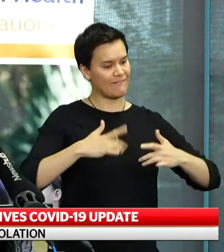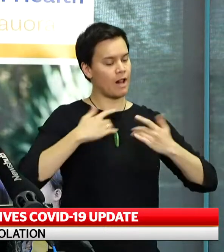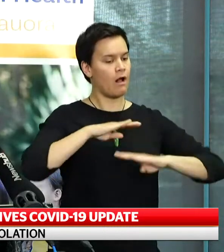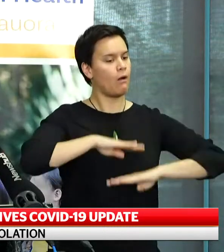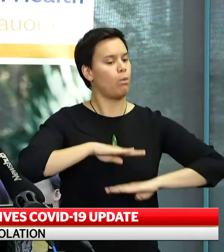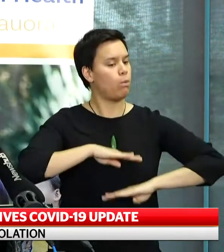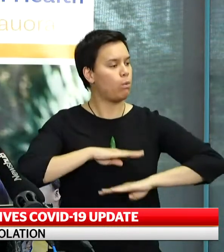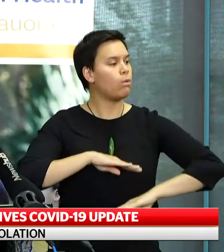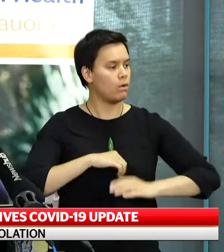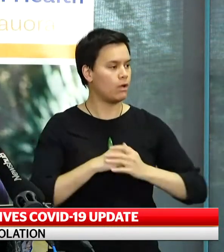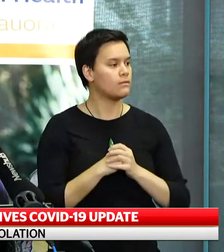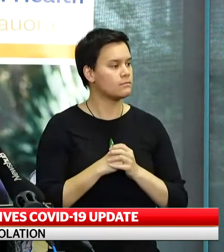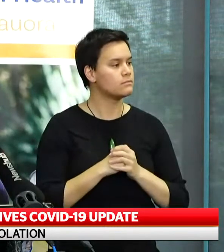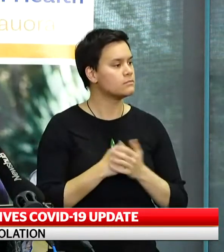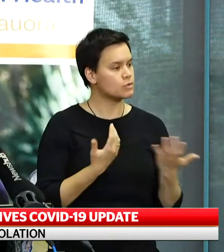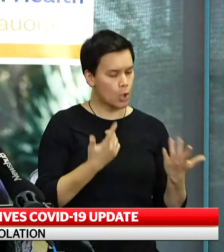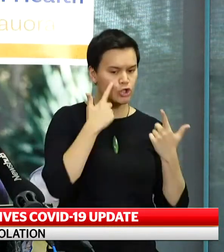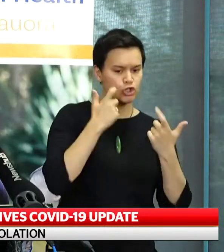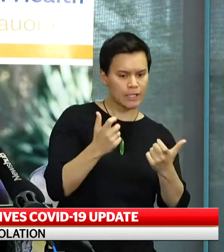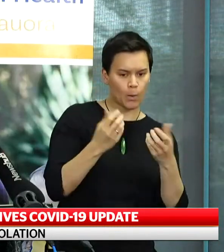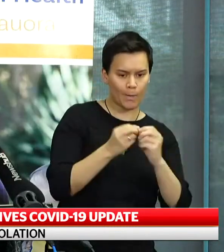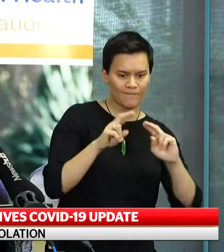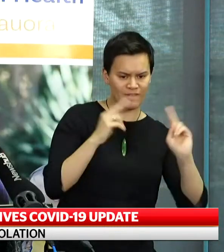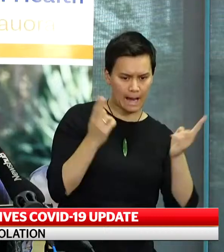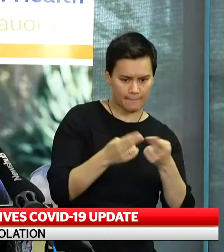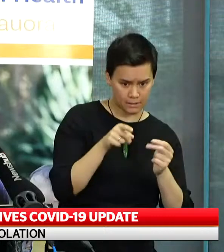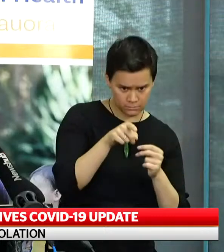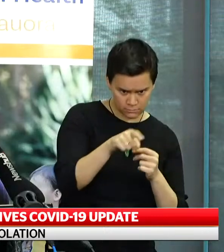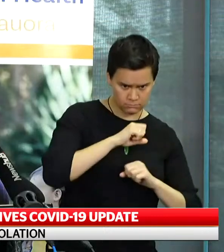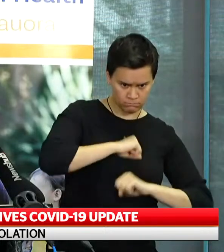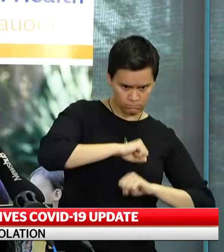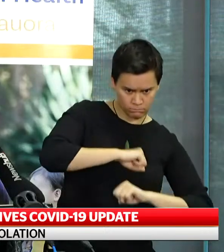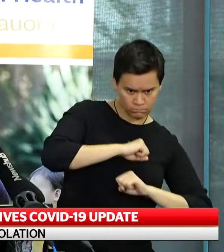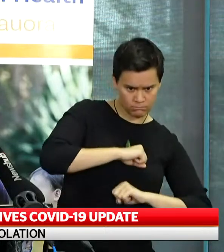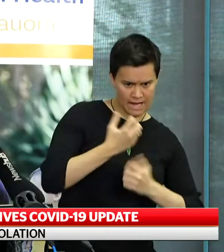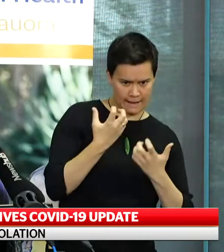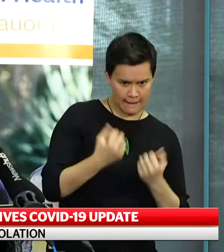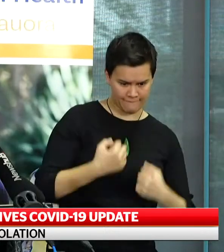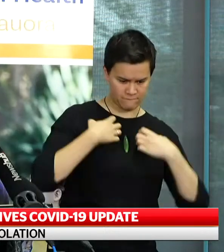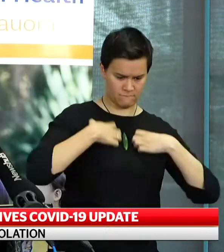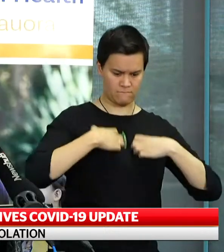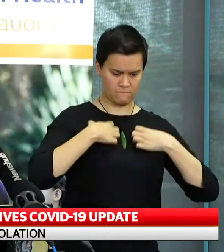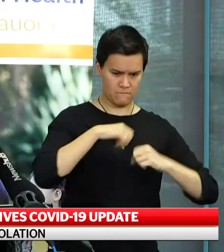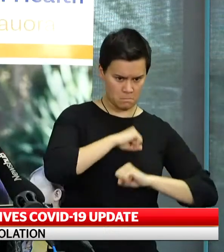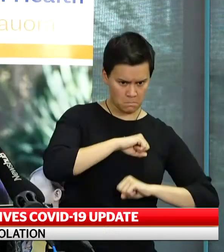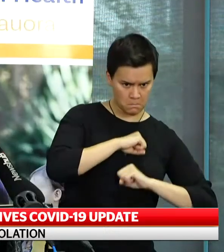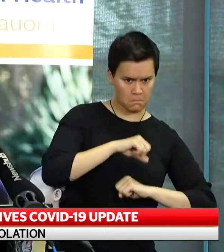anyone with symptoms in their families. There are a few children who've got symptoms of respiratory